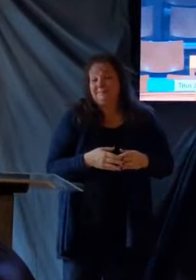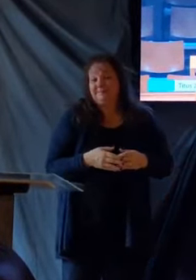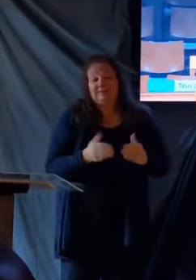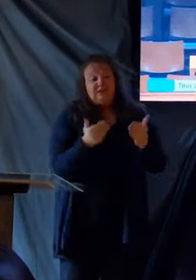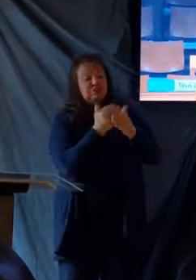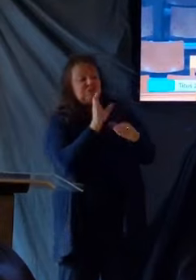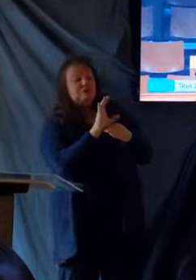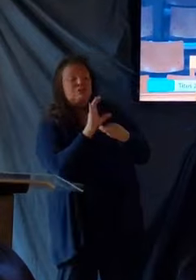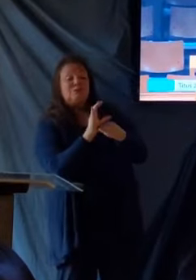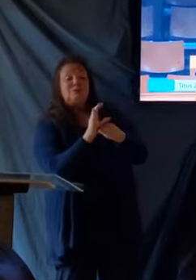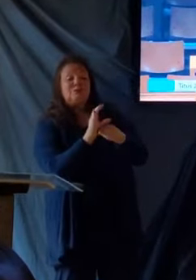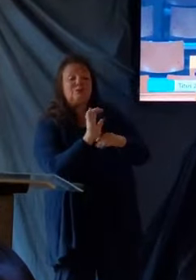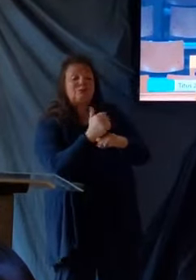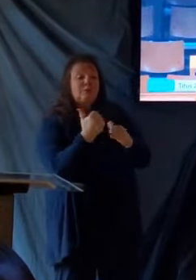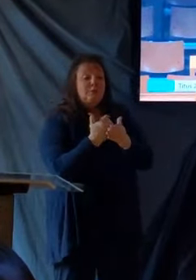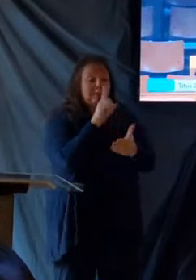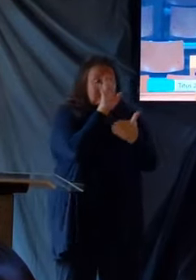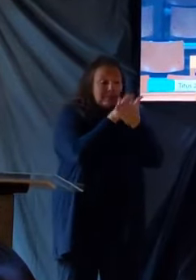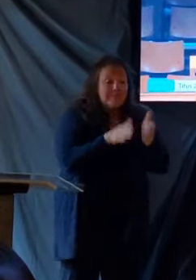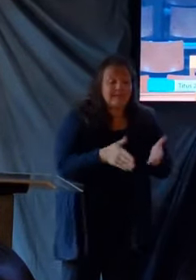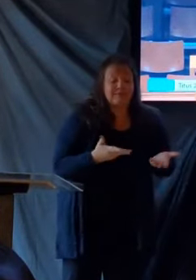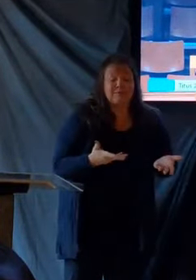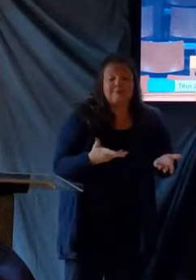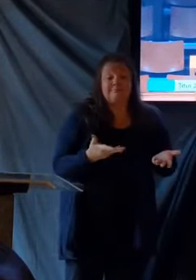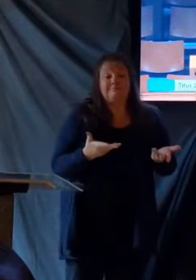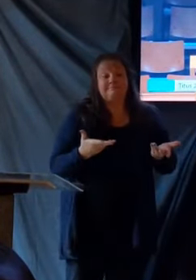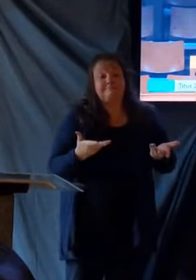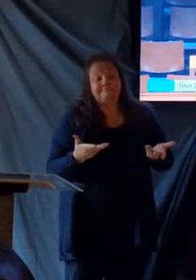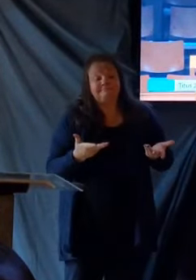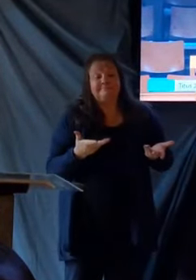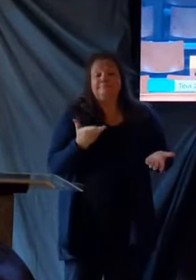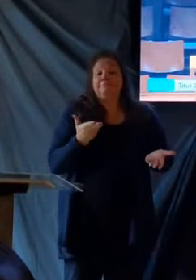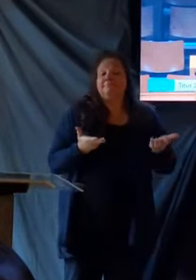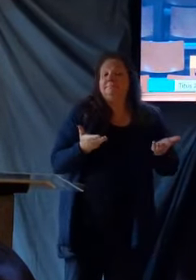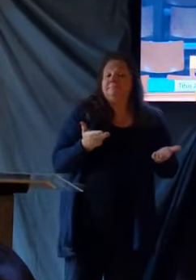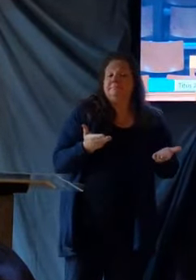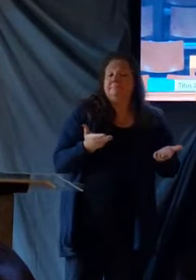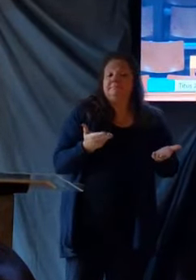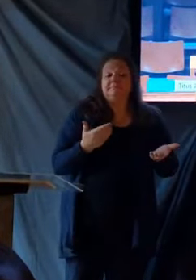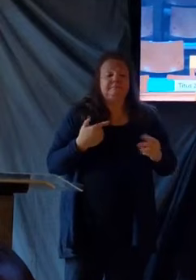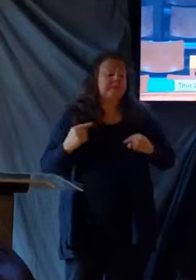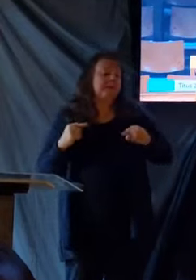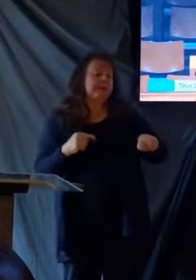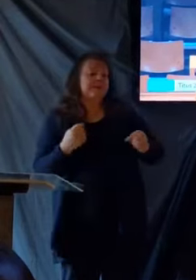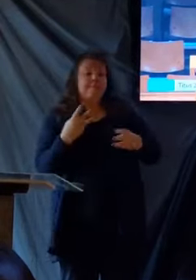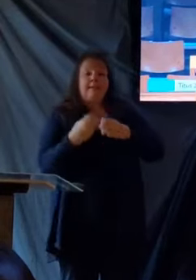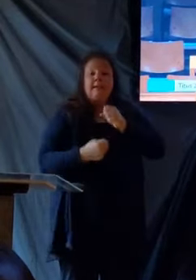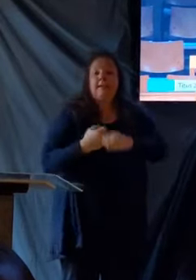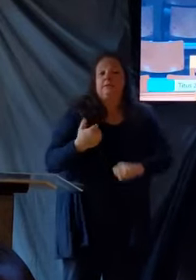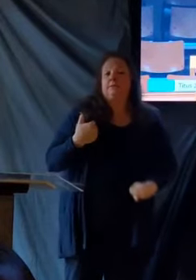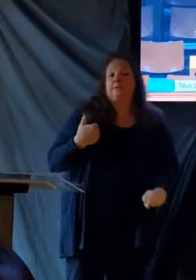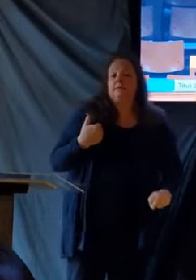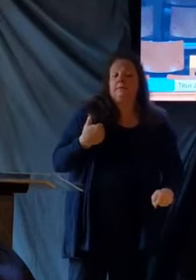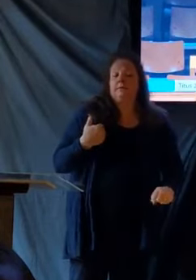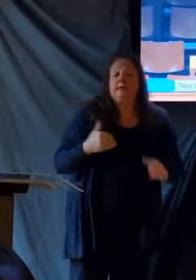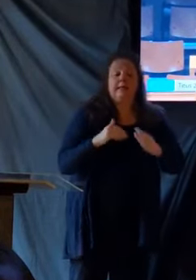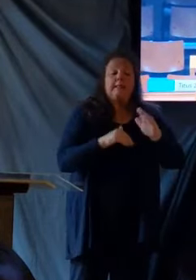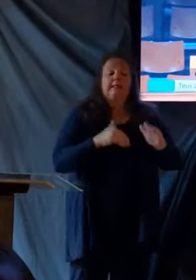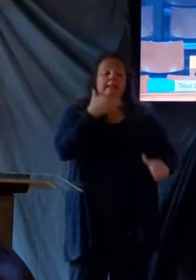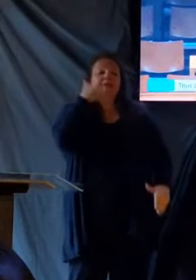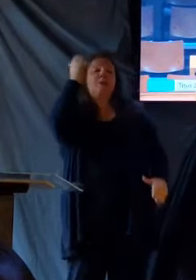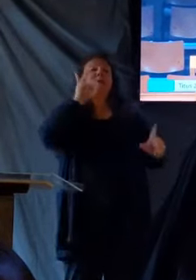New church established with new believers, and there may be... When I came many years ago, there were less